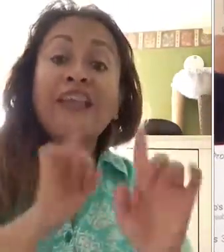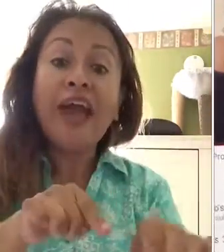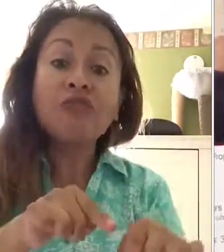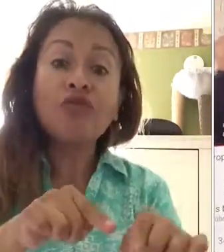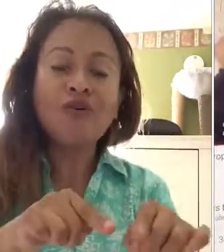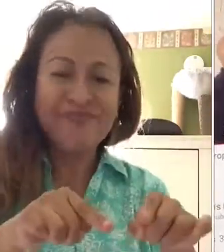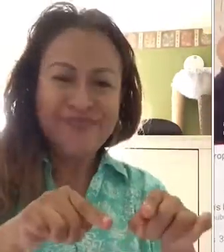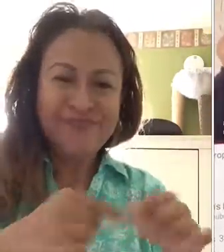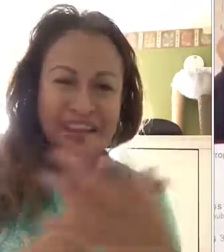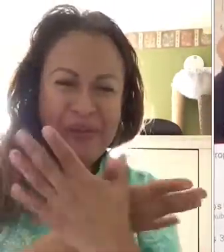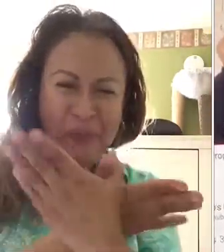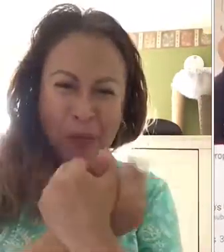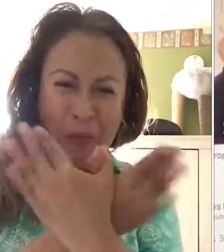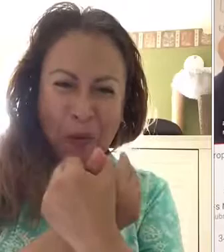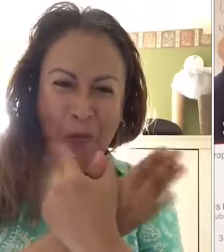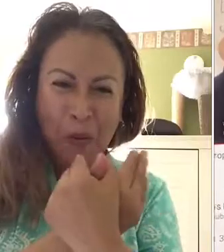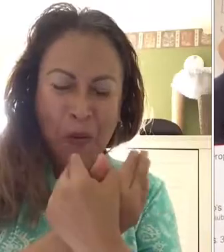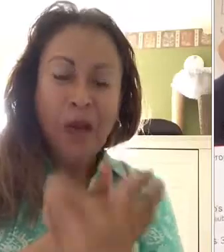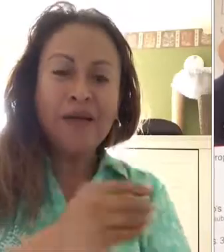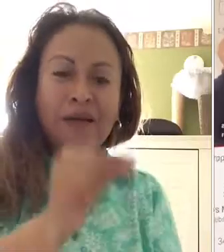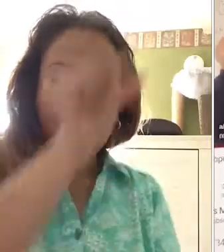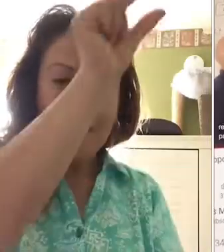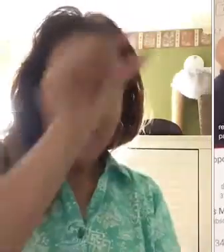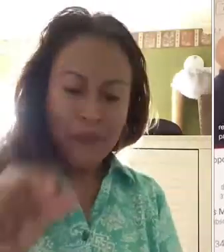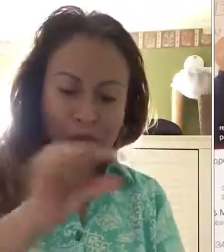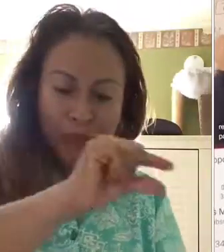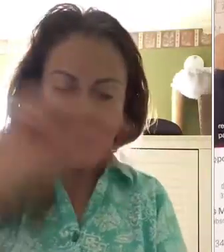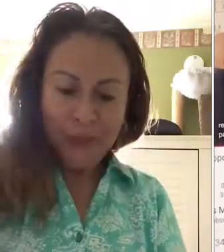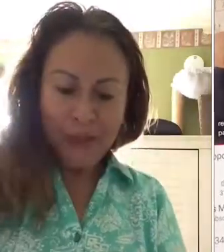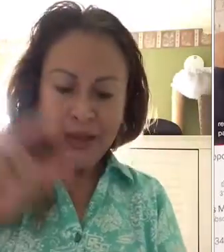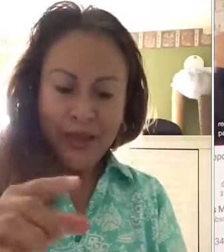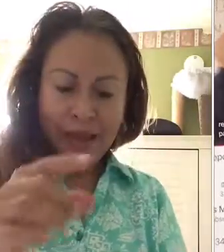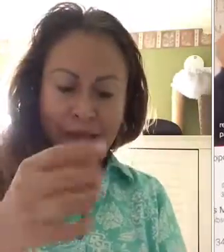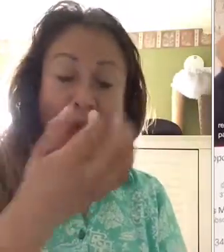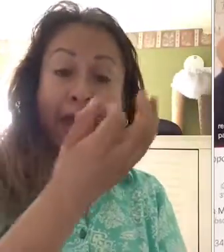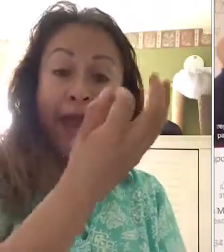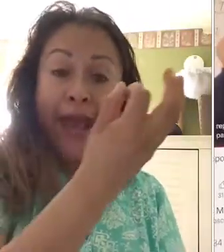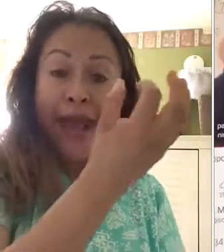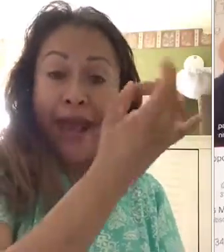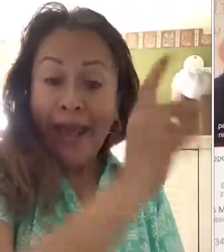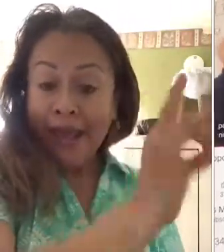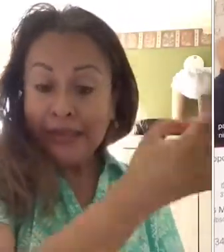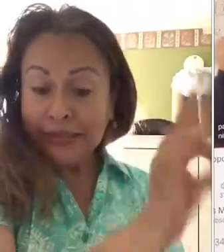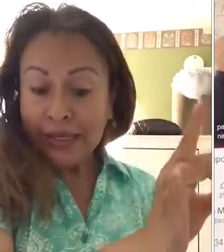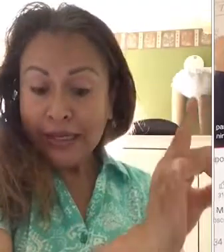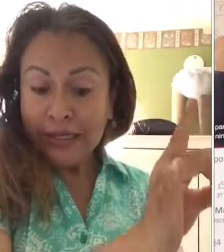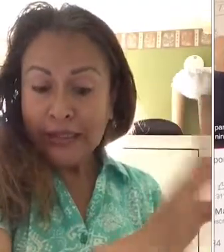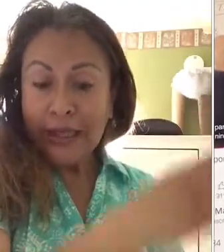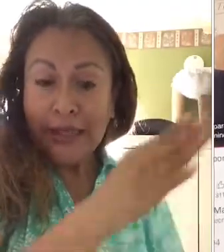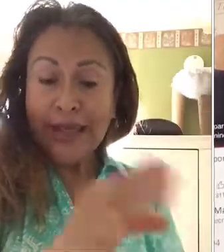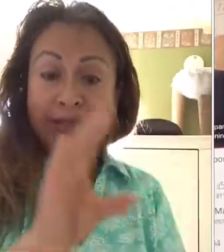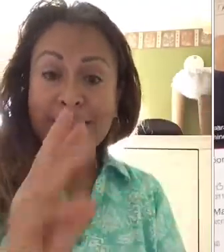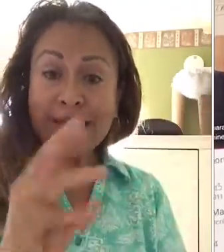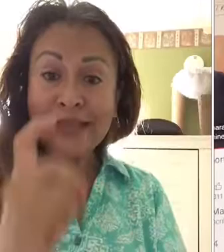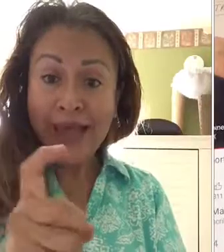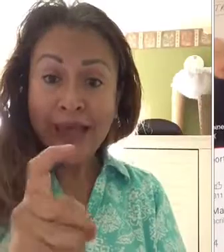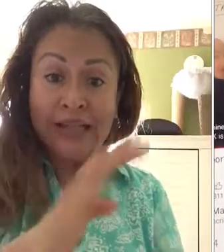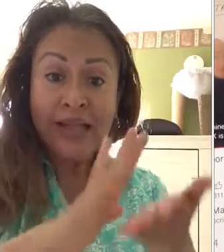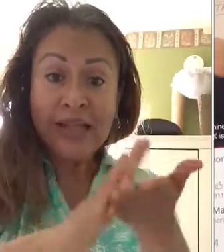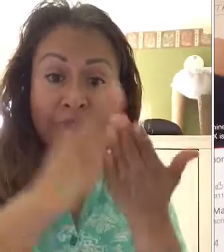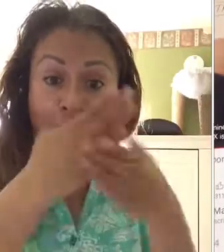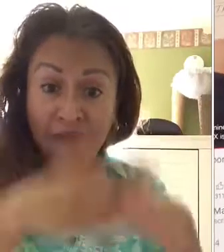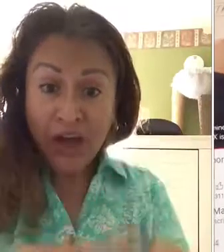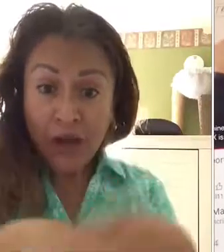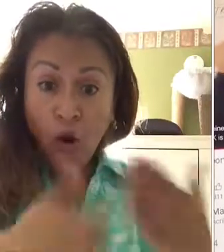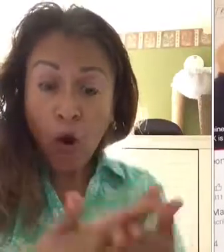multiply, cross the equal sign, right? 9 times 2 is 18. 6 times x is 6x. Divide everything by